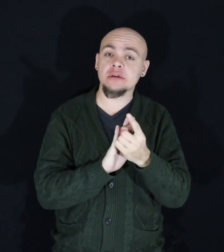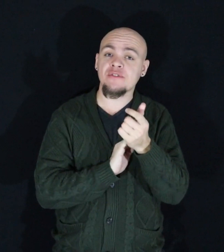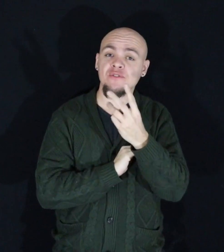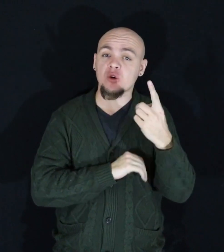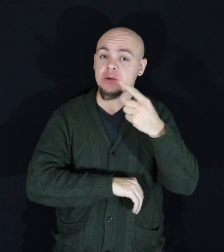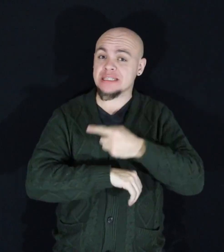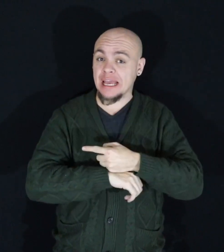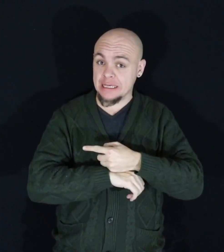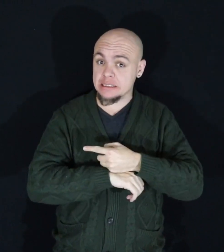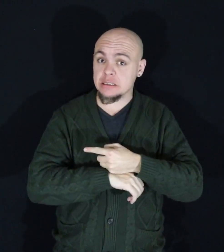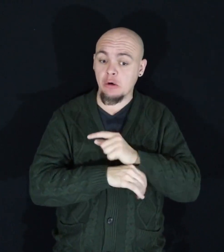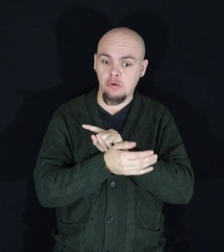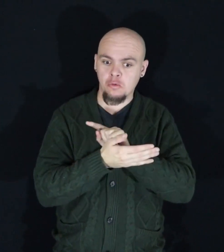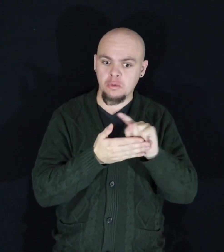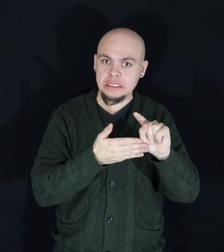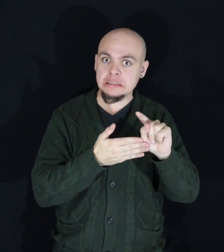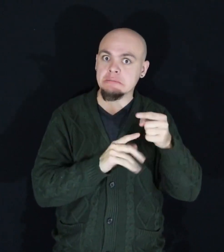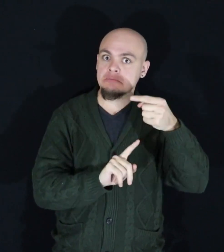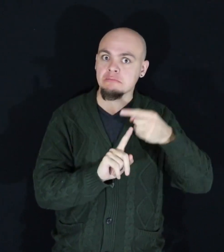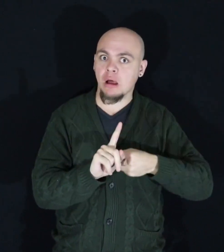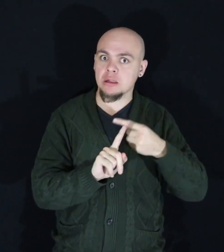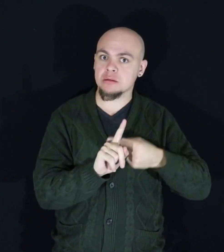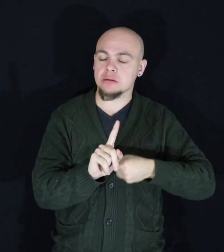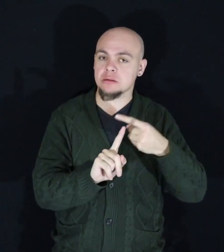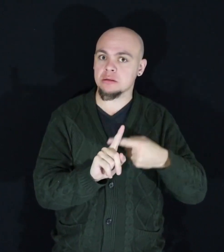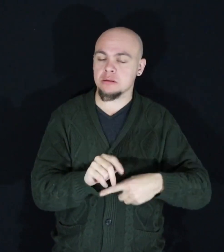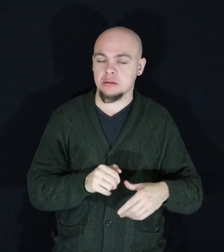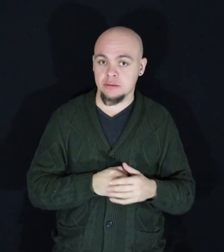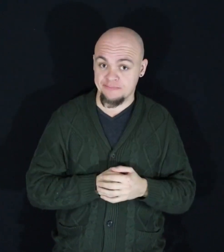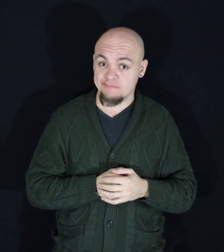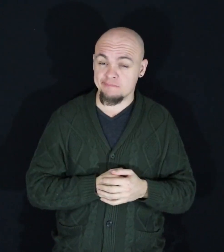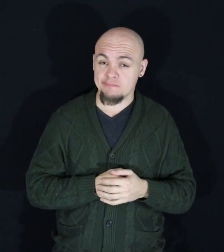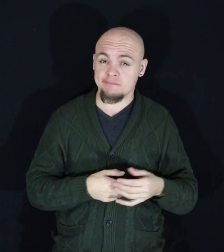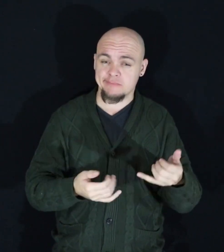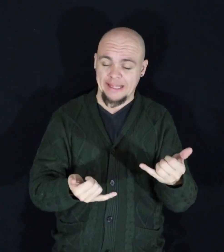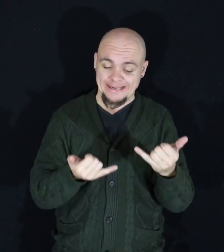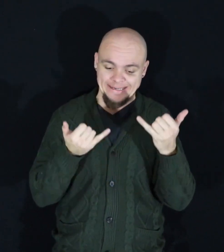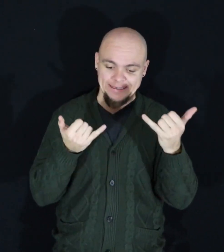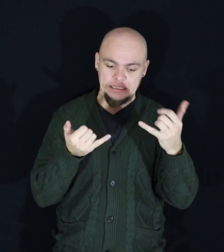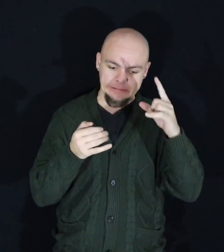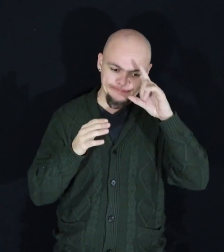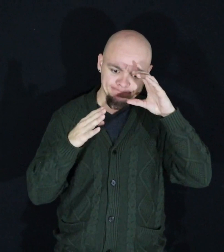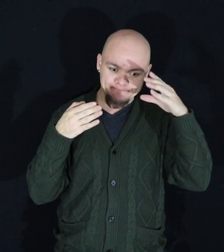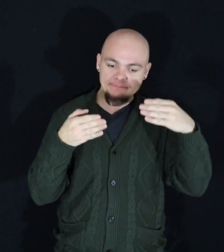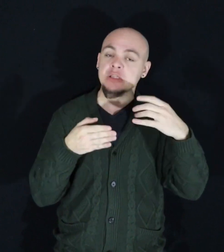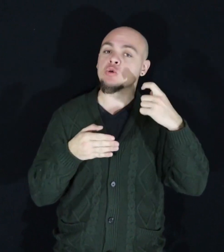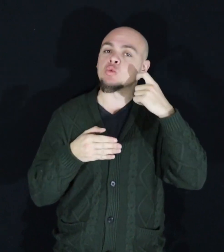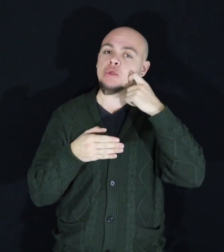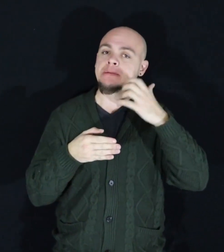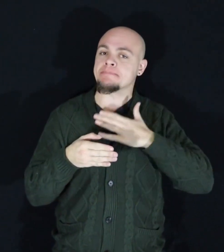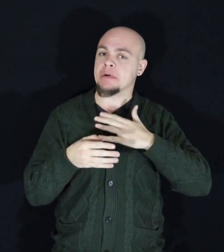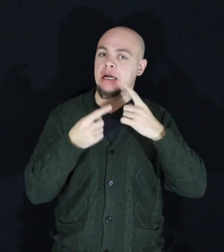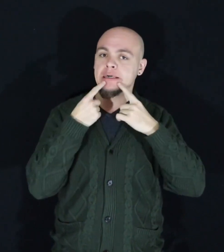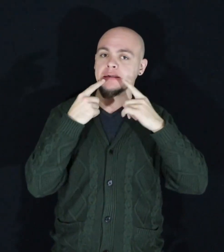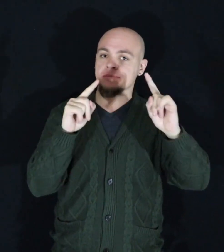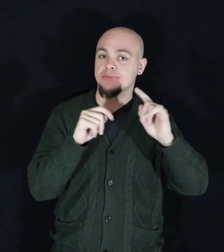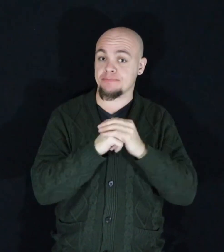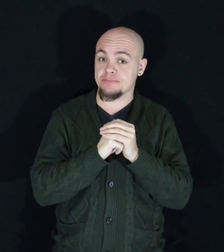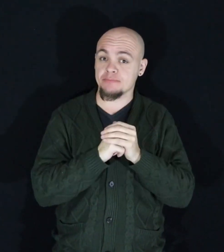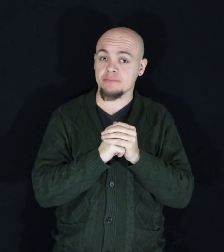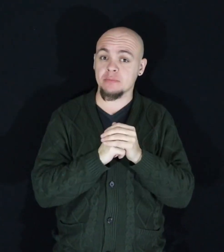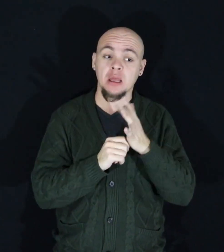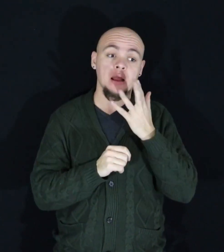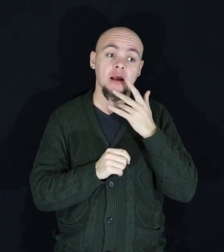row, or even weeks and months at a time. And now I'm going to focus on my most recent accomplishment, which was climbing all